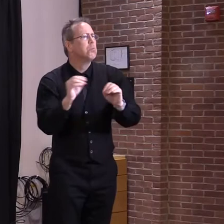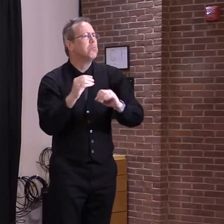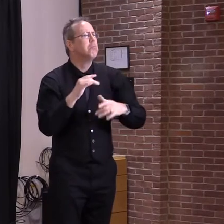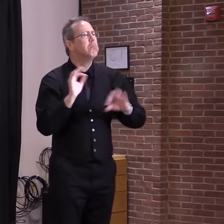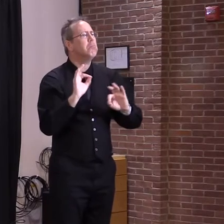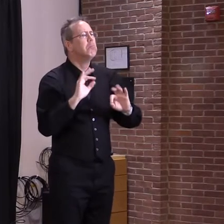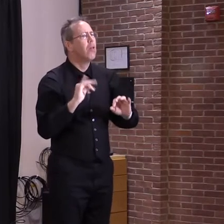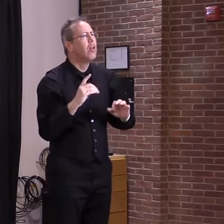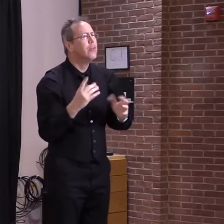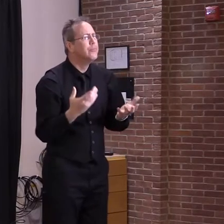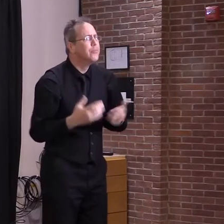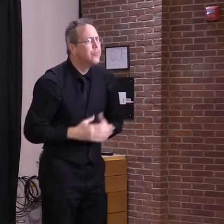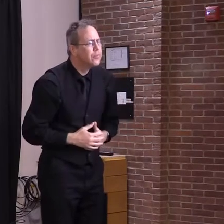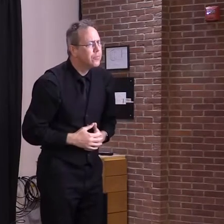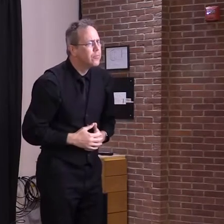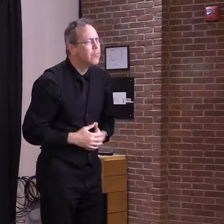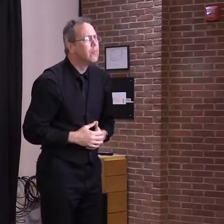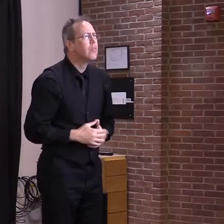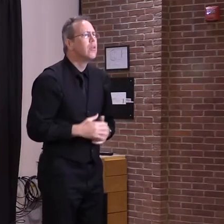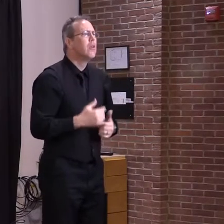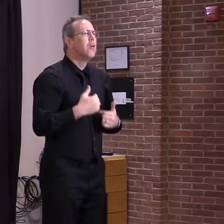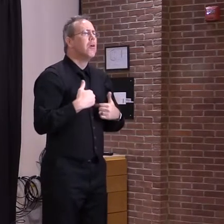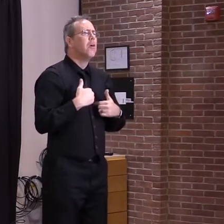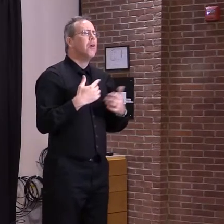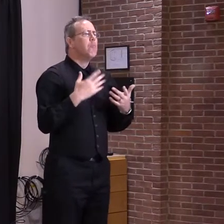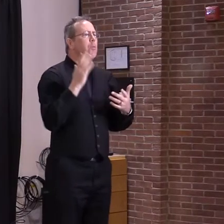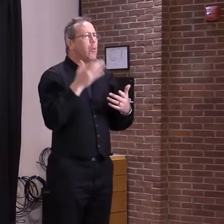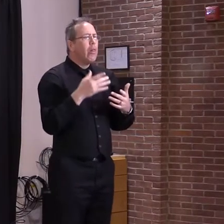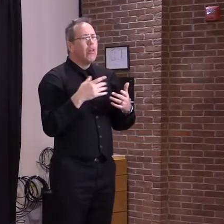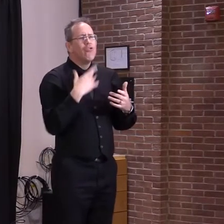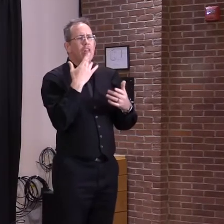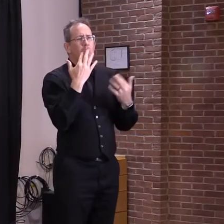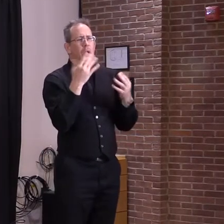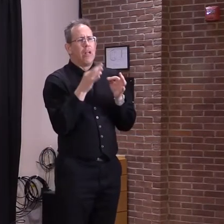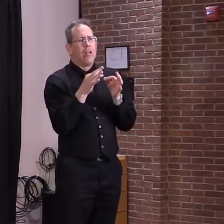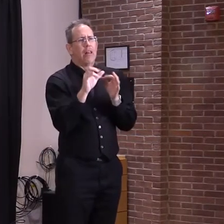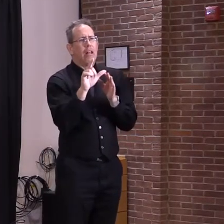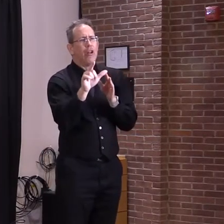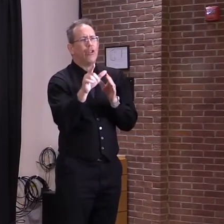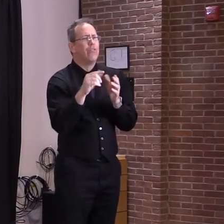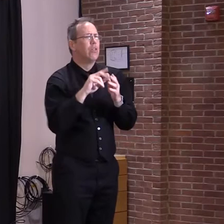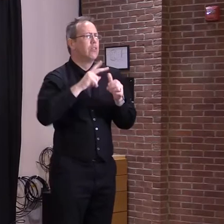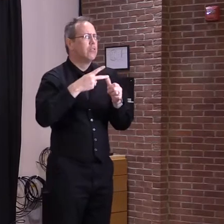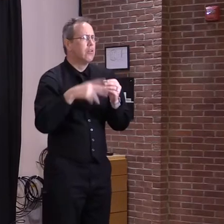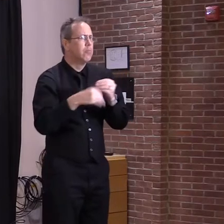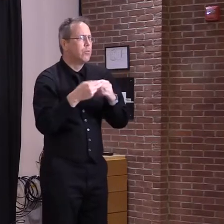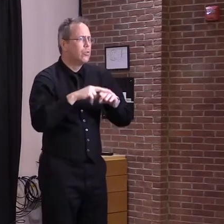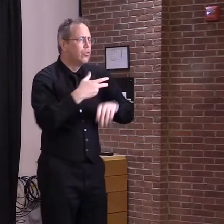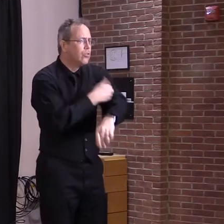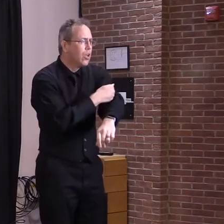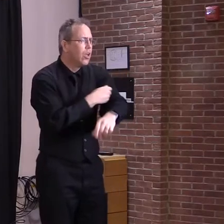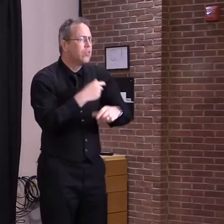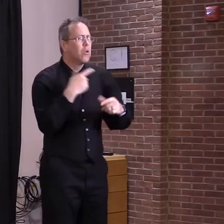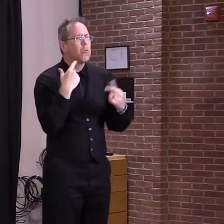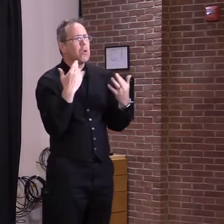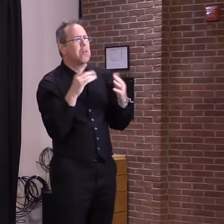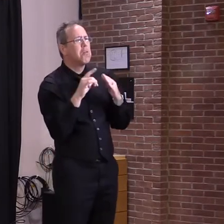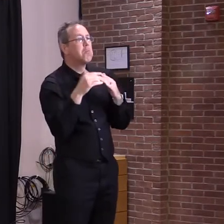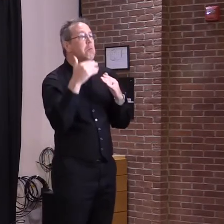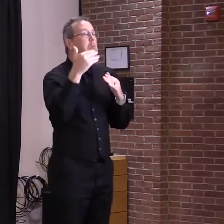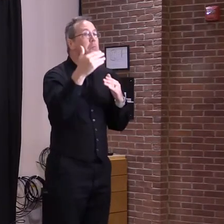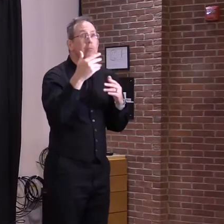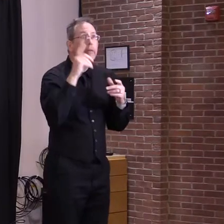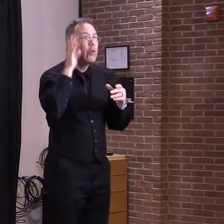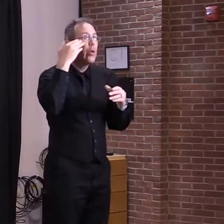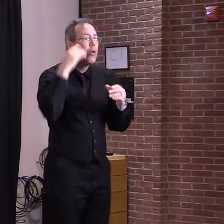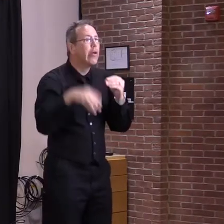I probably will wait a bit, but it's not to say that I shouldn't, because maybe I could have another one then, but I just don't know what's going to